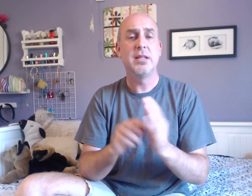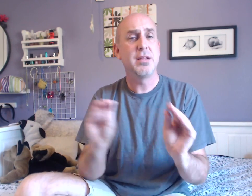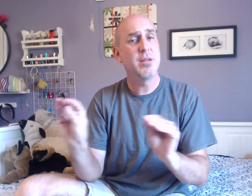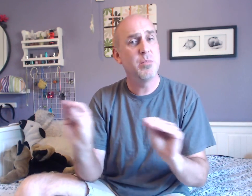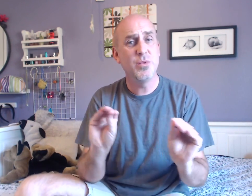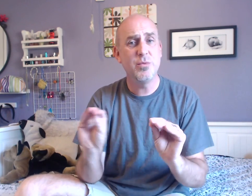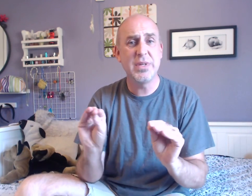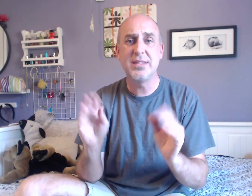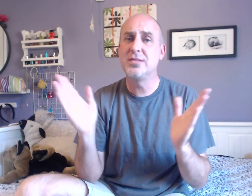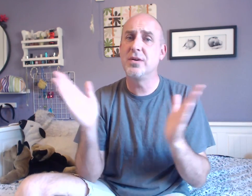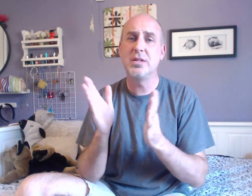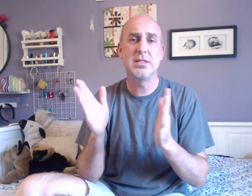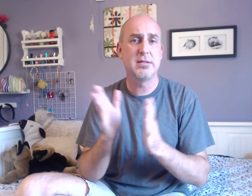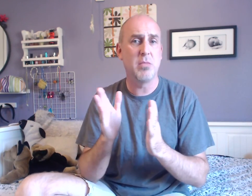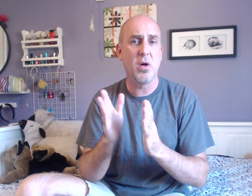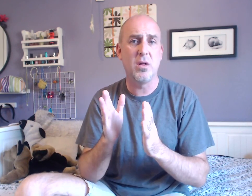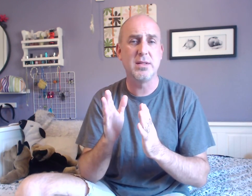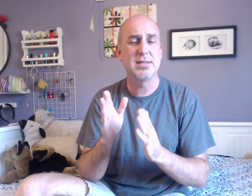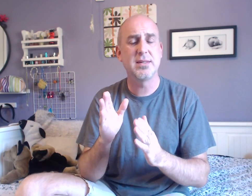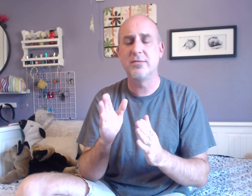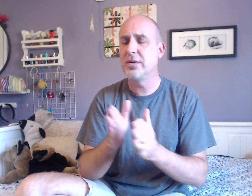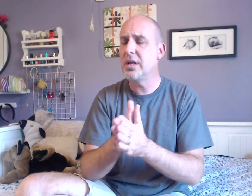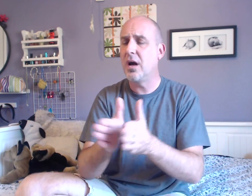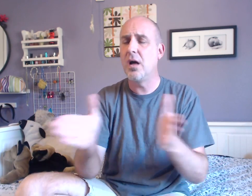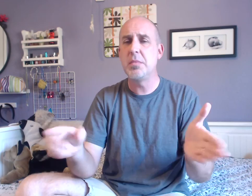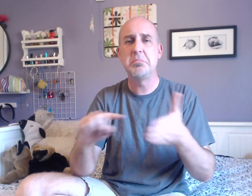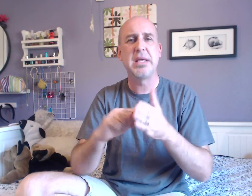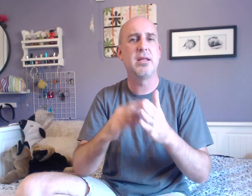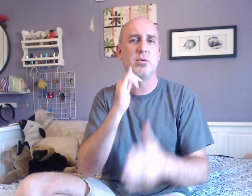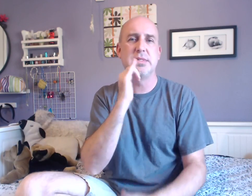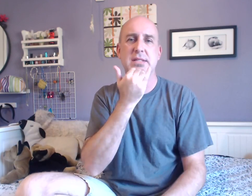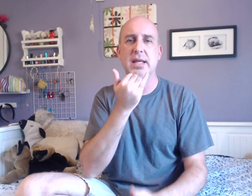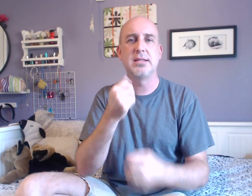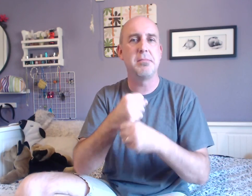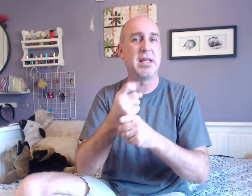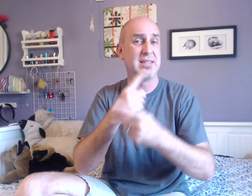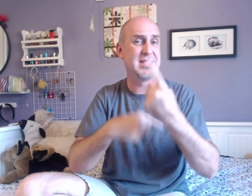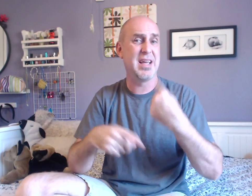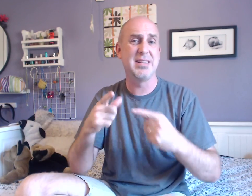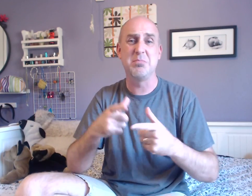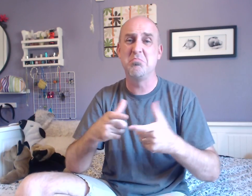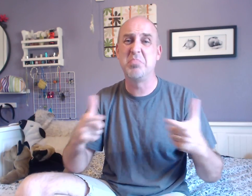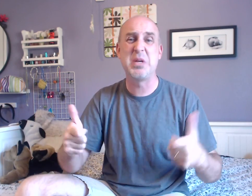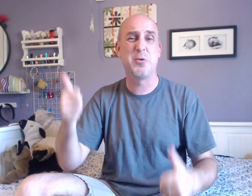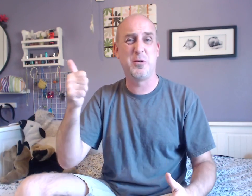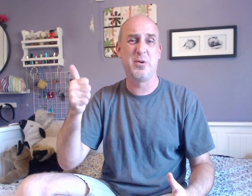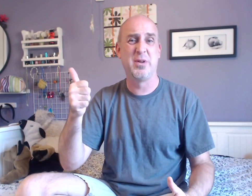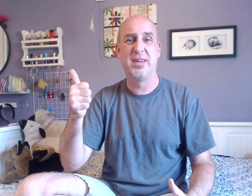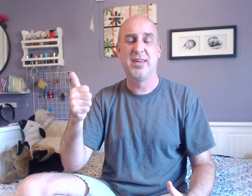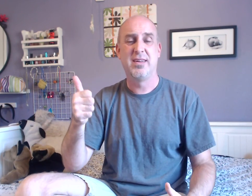the movement is very small. It's a very common beginner mistake to make the signs bigger, like,